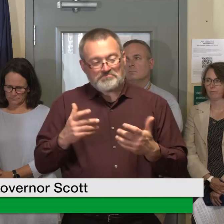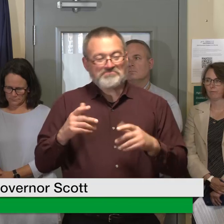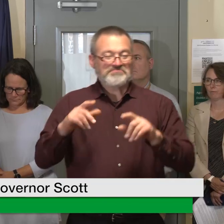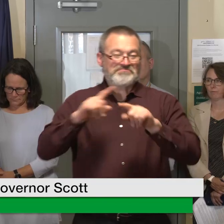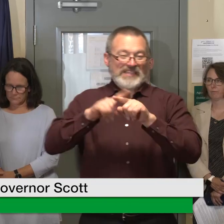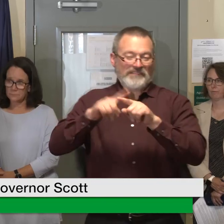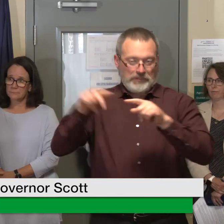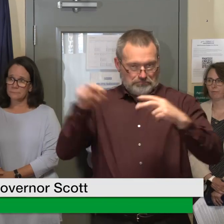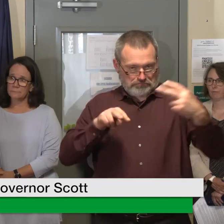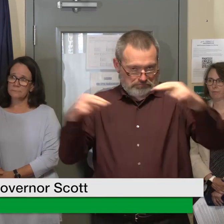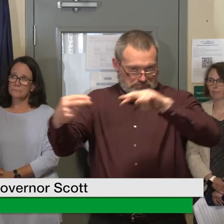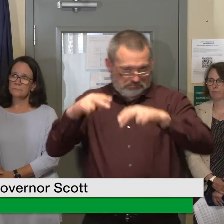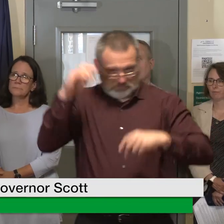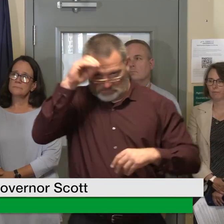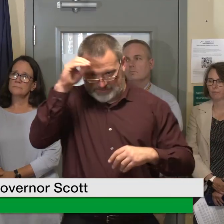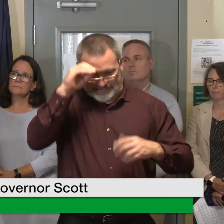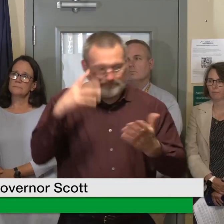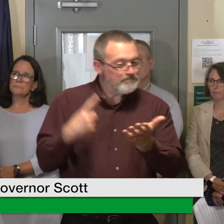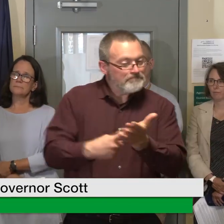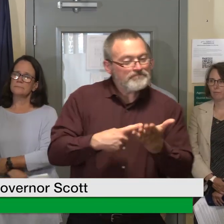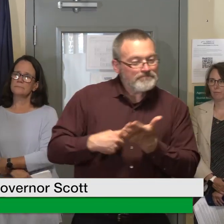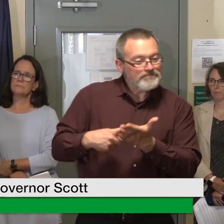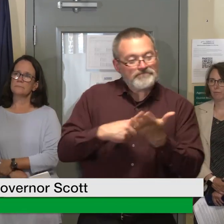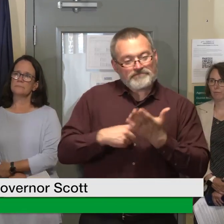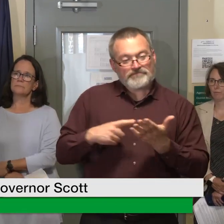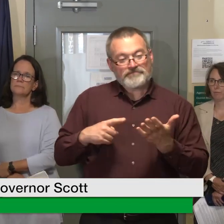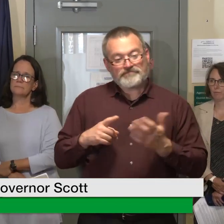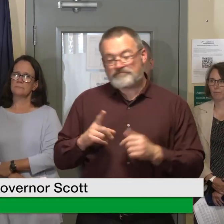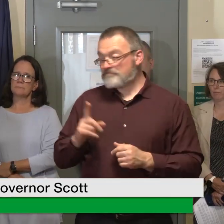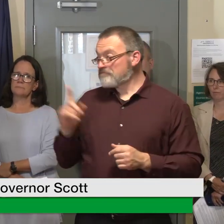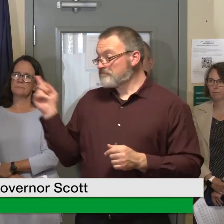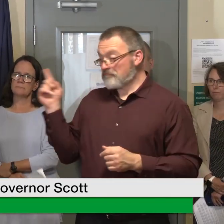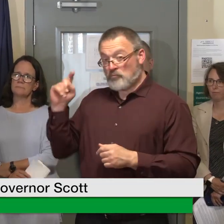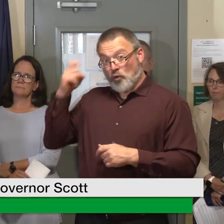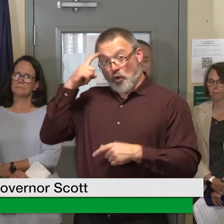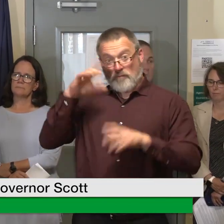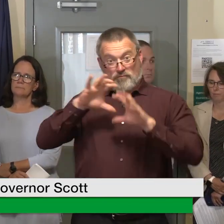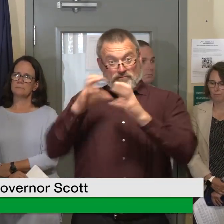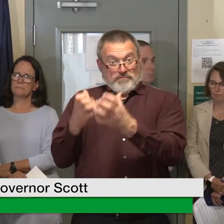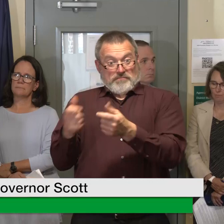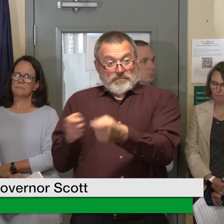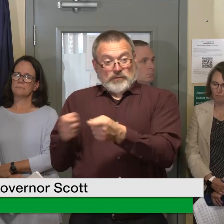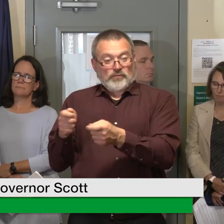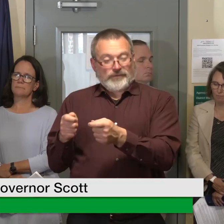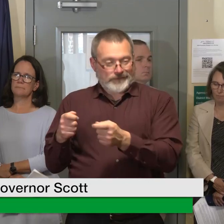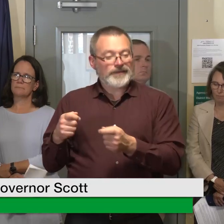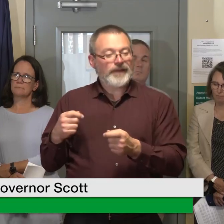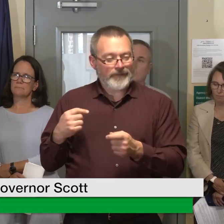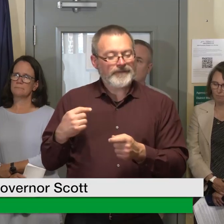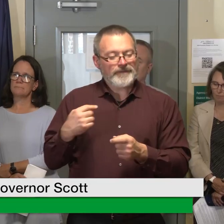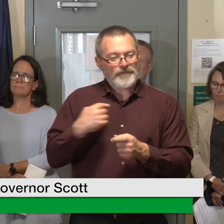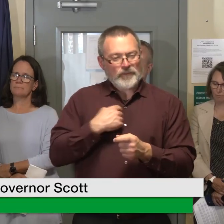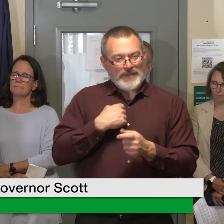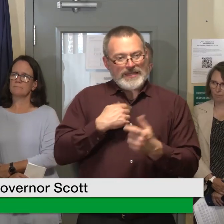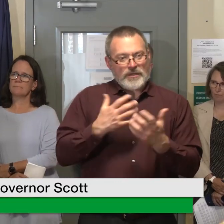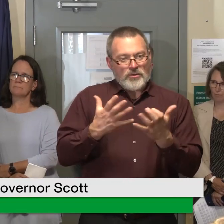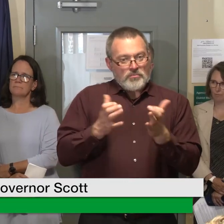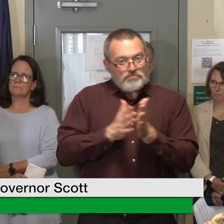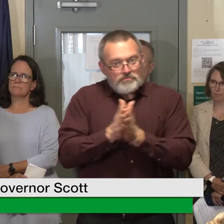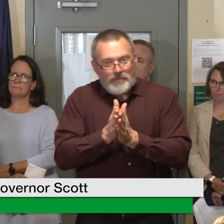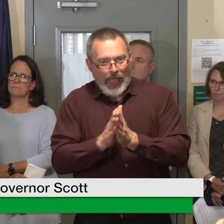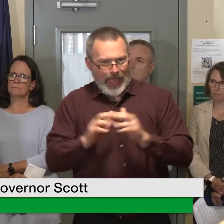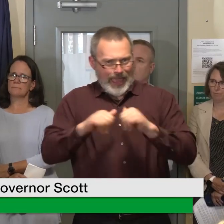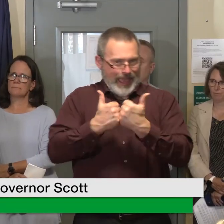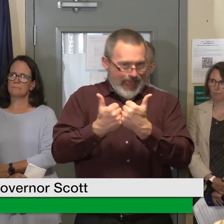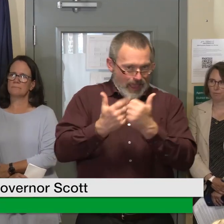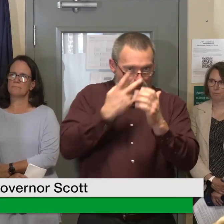we, you know, I think as an administration would be interested in really digging in and seeing how we could make something like that work. Of course, there would have